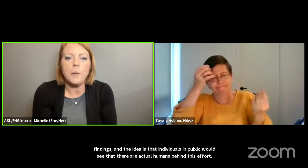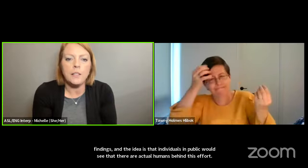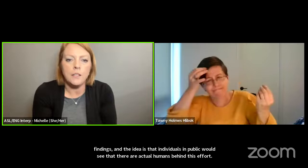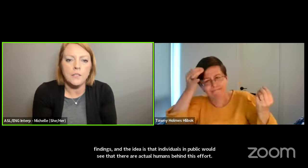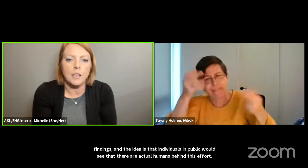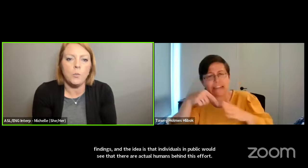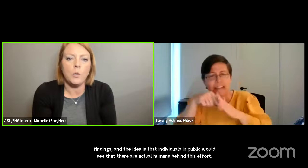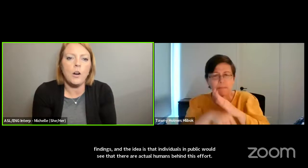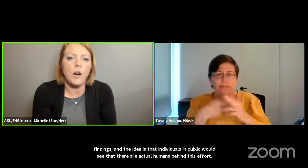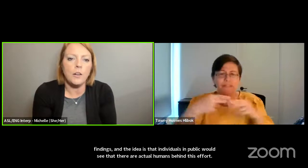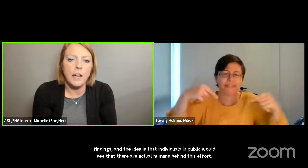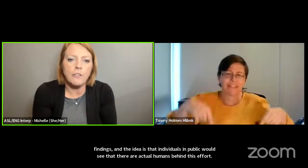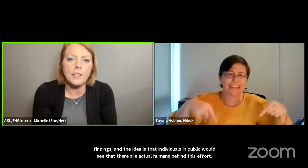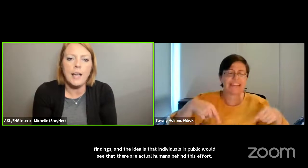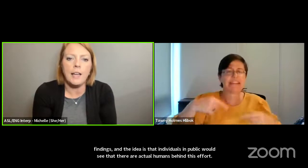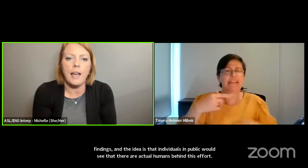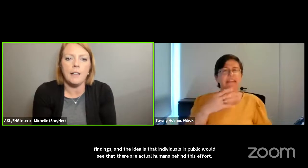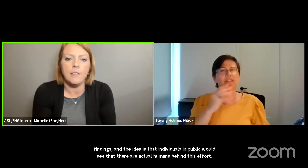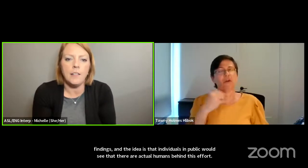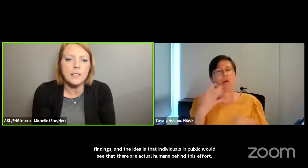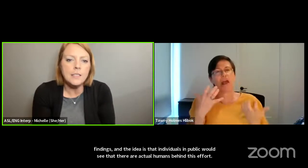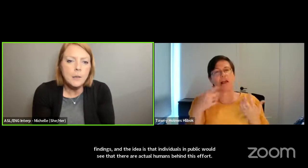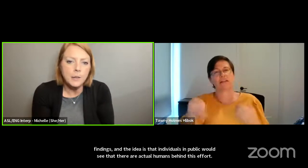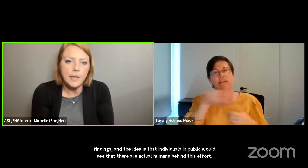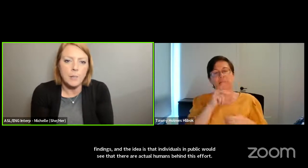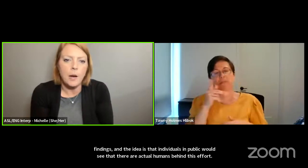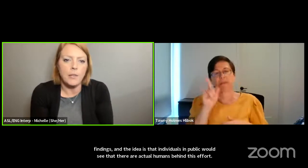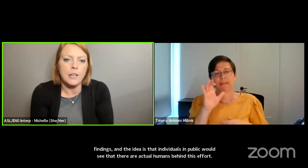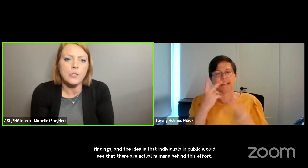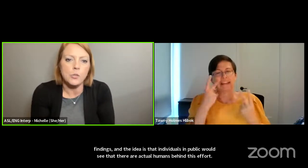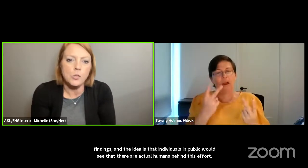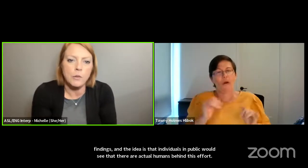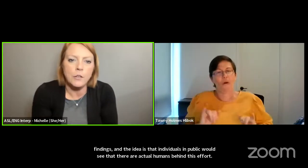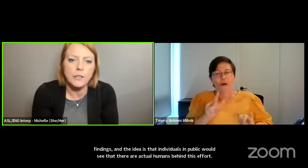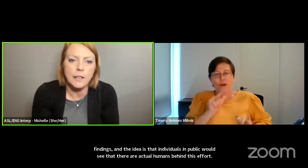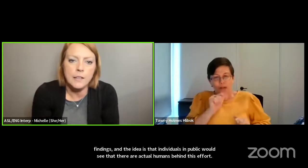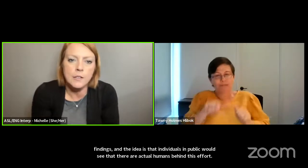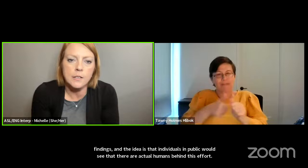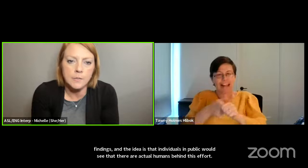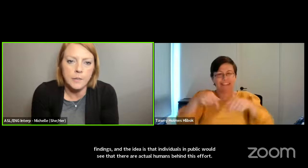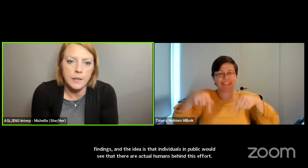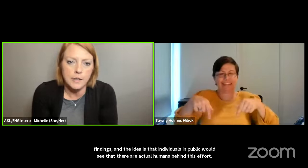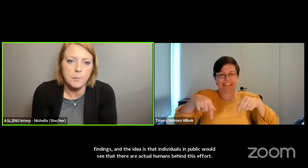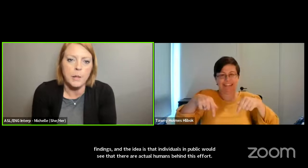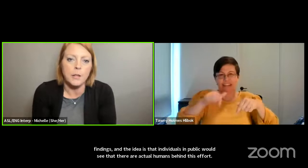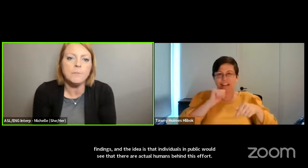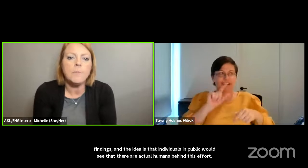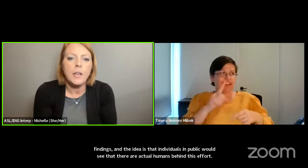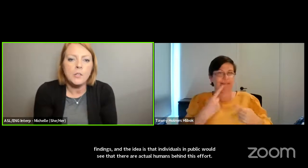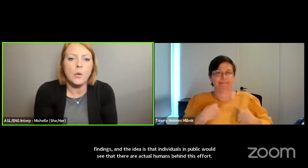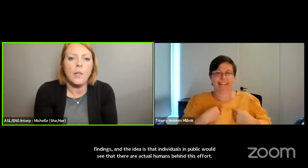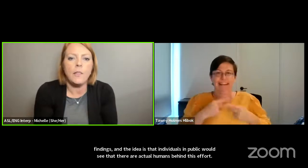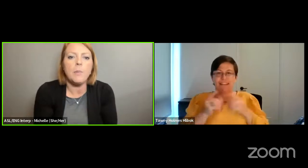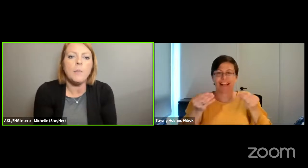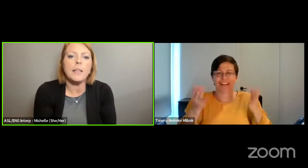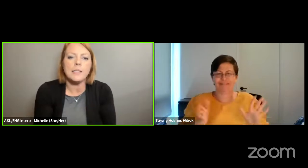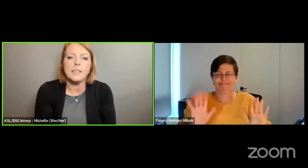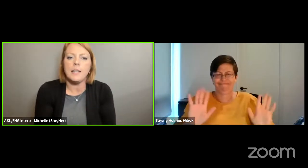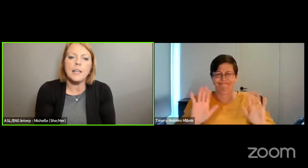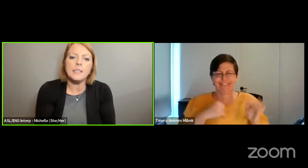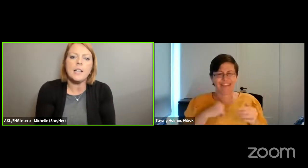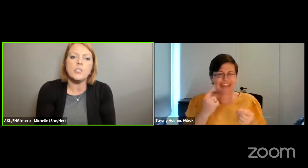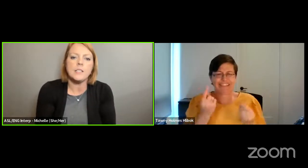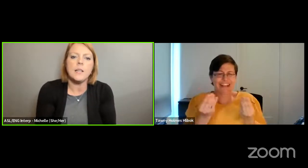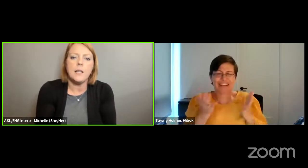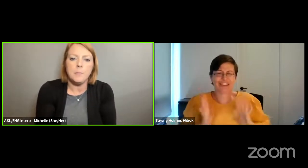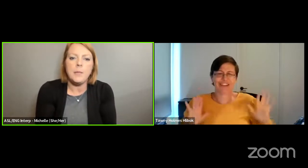unique perspectives, that work hard every day and think deeply about the issues surrounding this bill, so that the public can